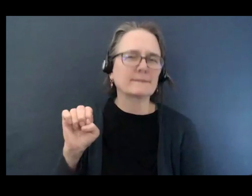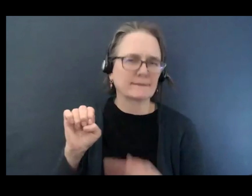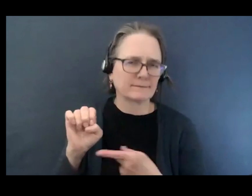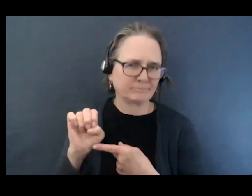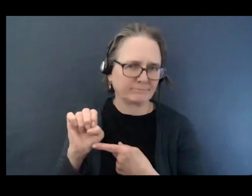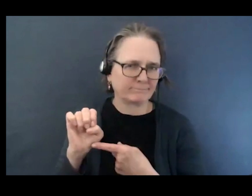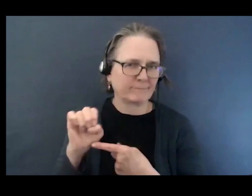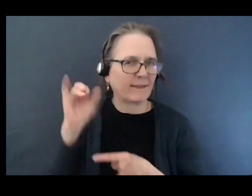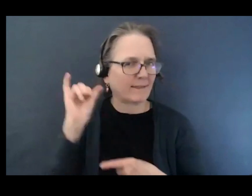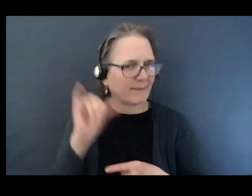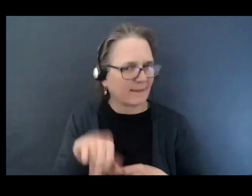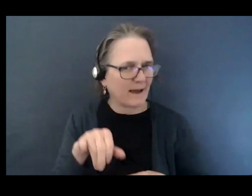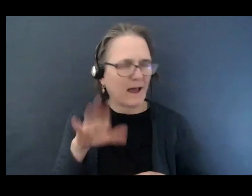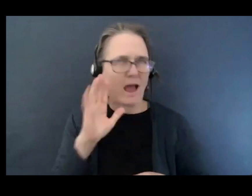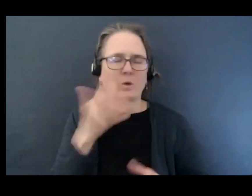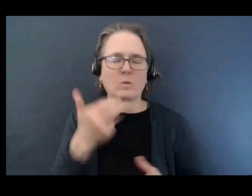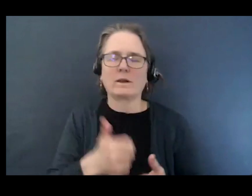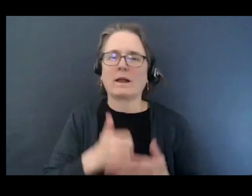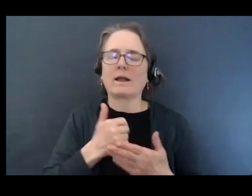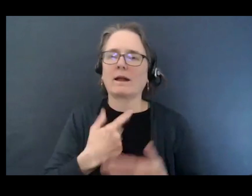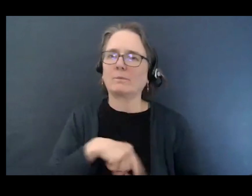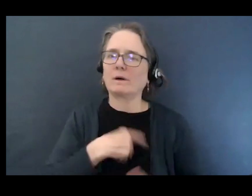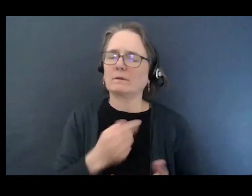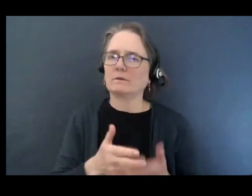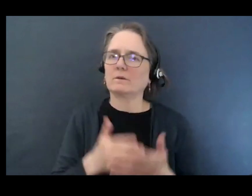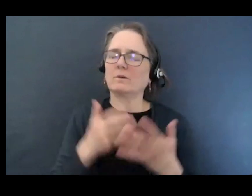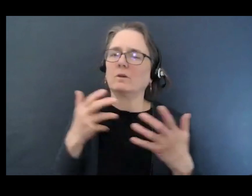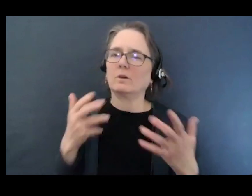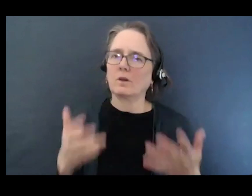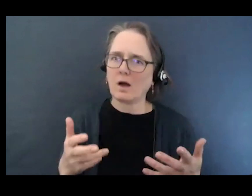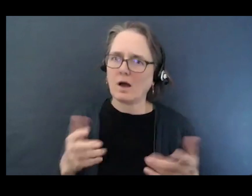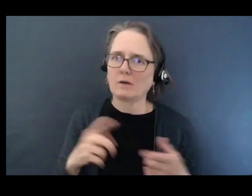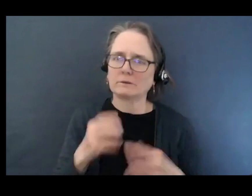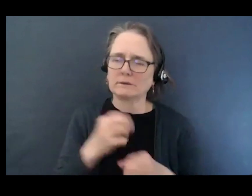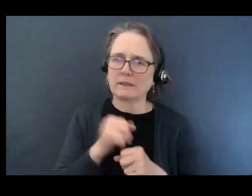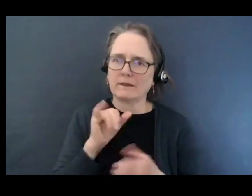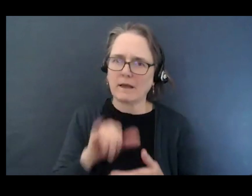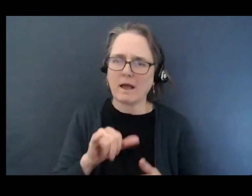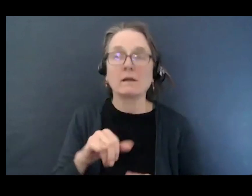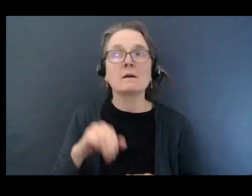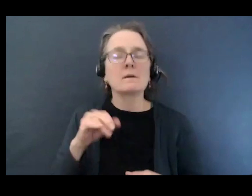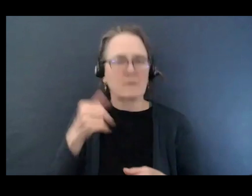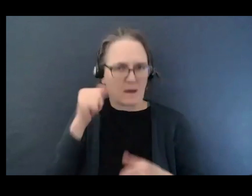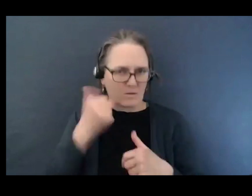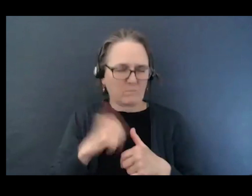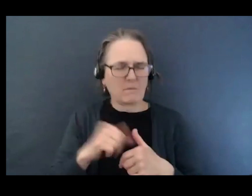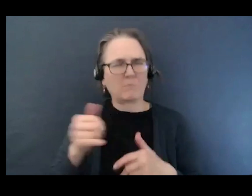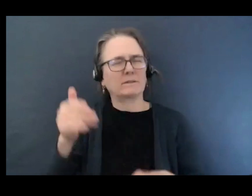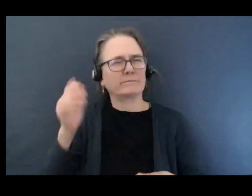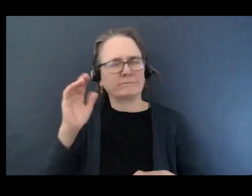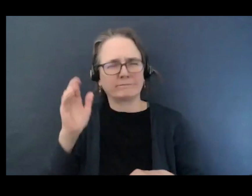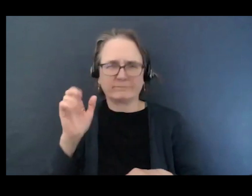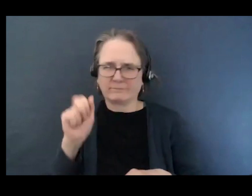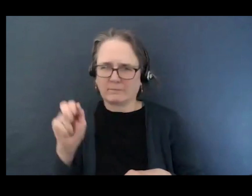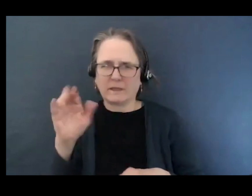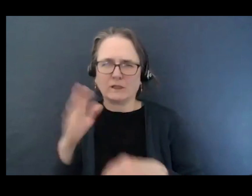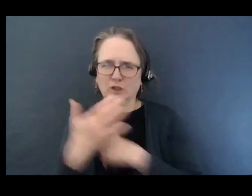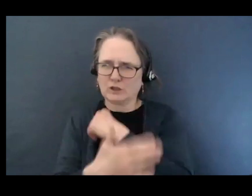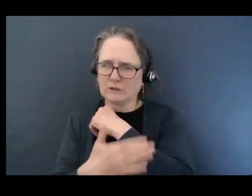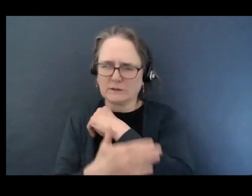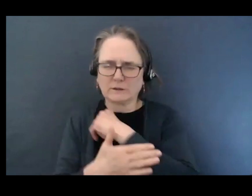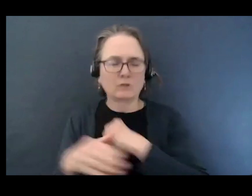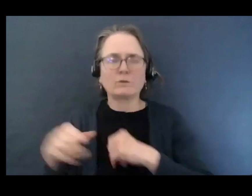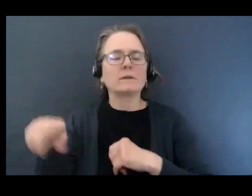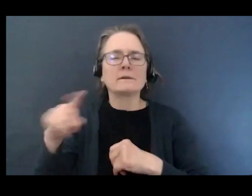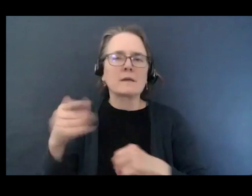Great presentation over 20 years ago at TRB on it, where everybody had disposable cameras. This was pre-cell phone. And